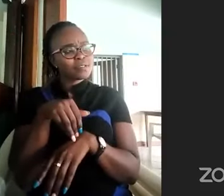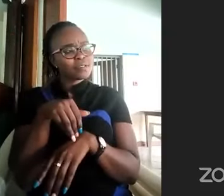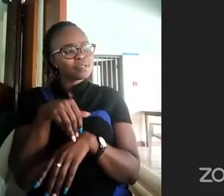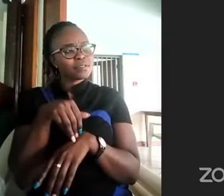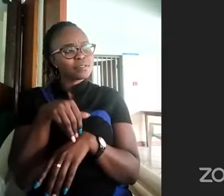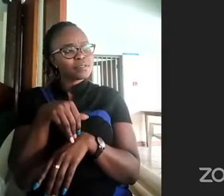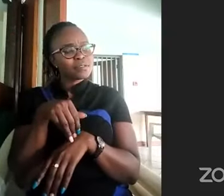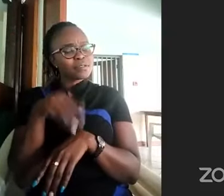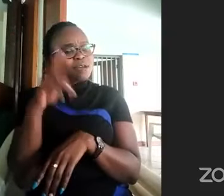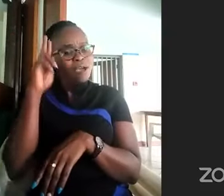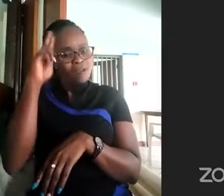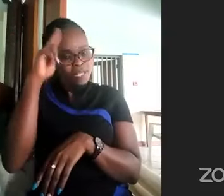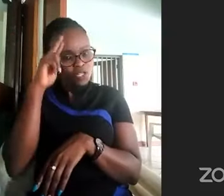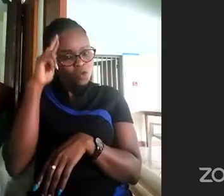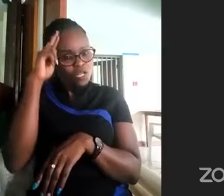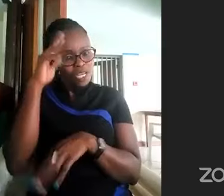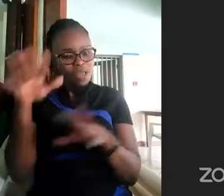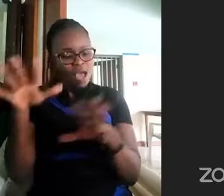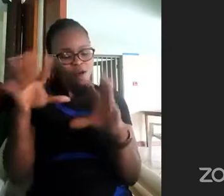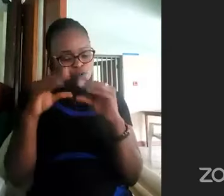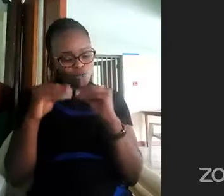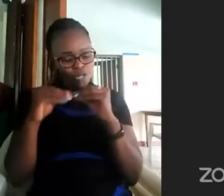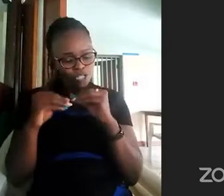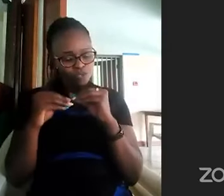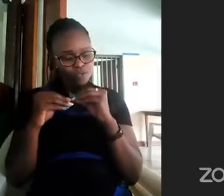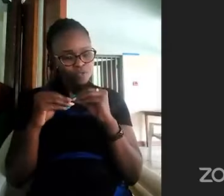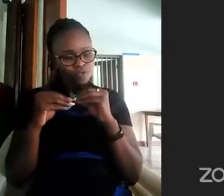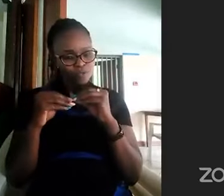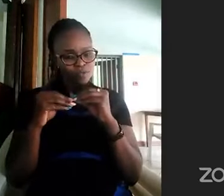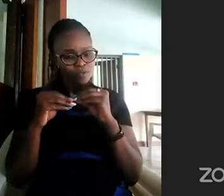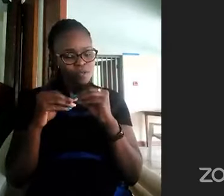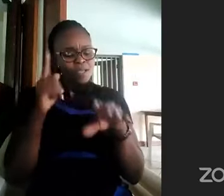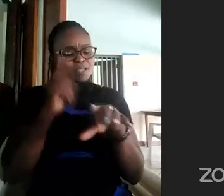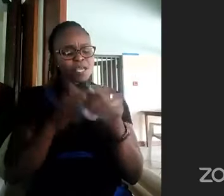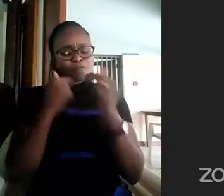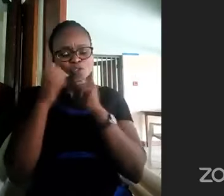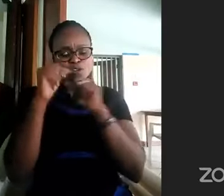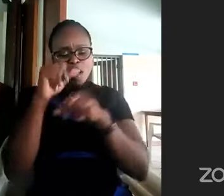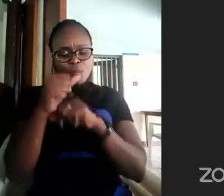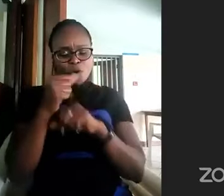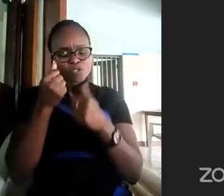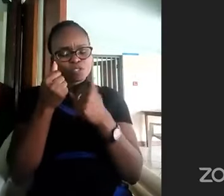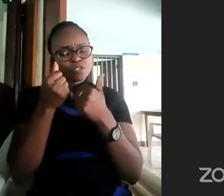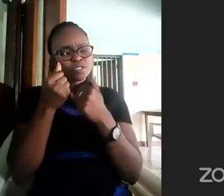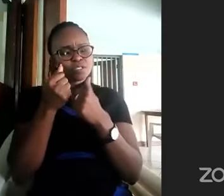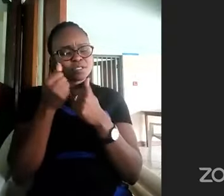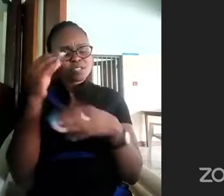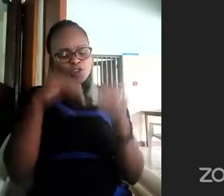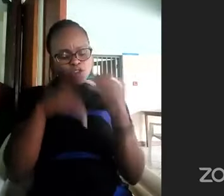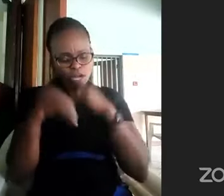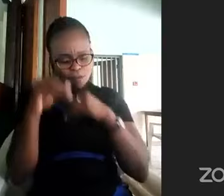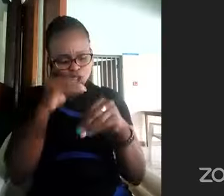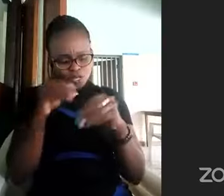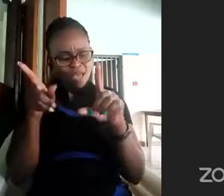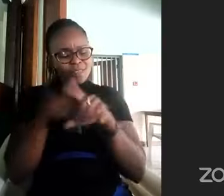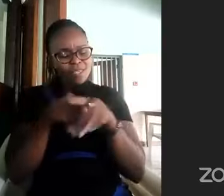when you talk about corruption and reasonable accommodation, for example, at the health facilities,